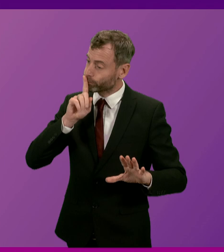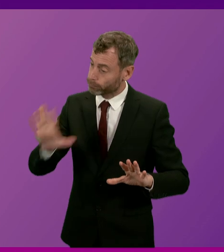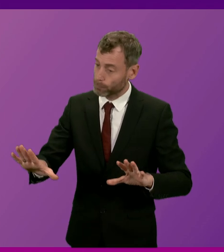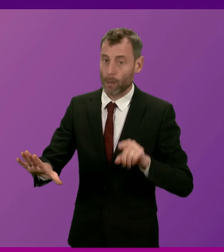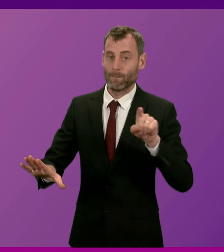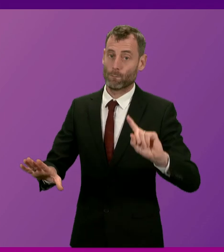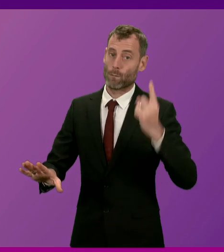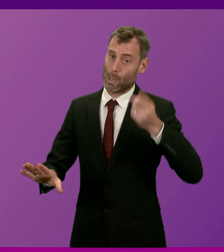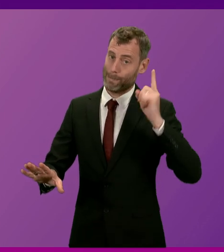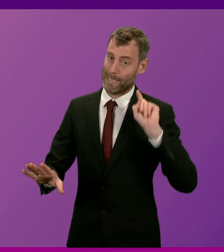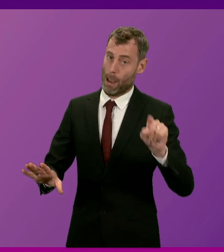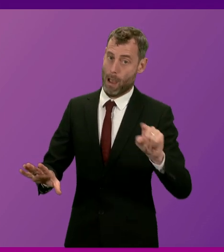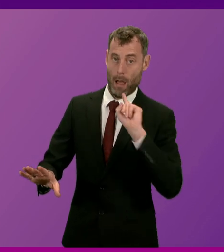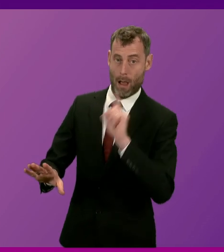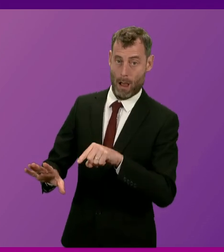First Minister.